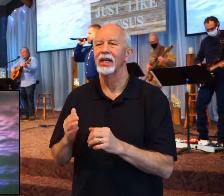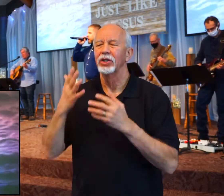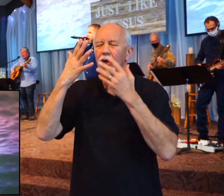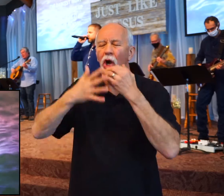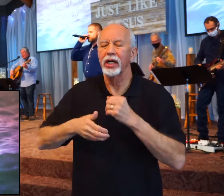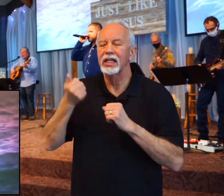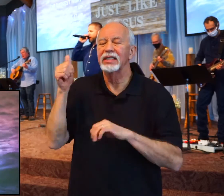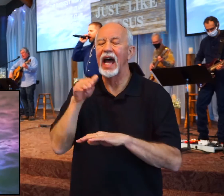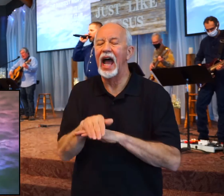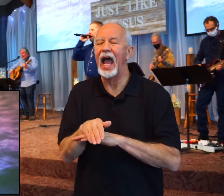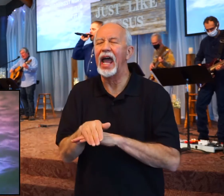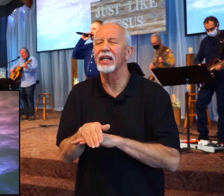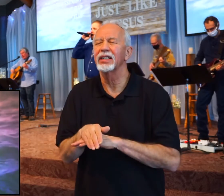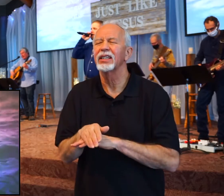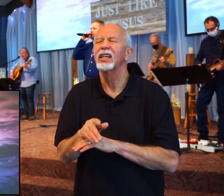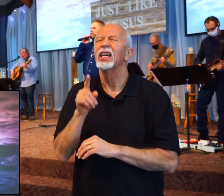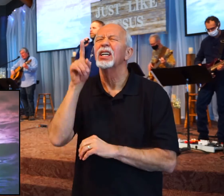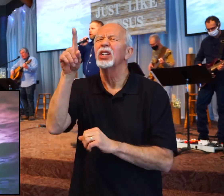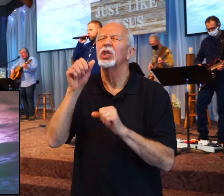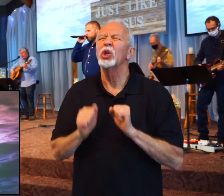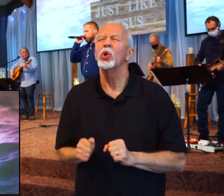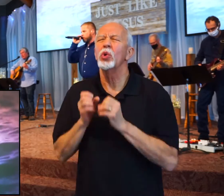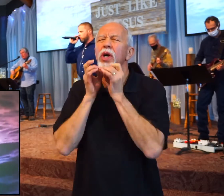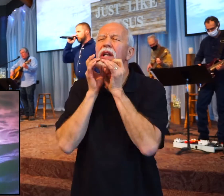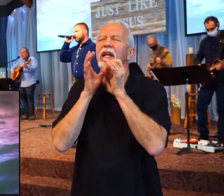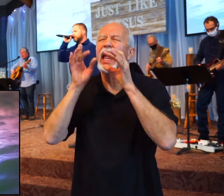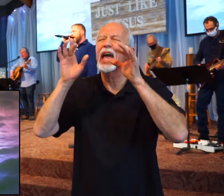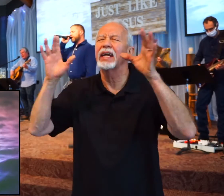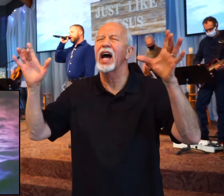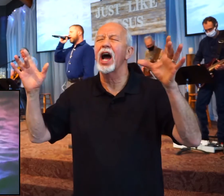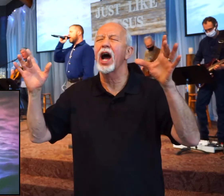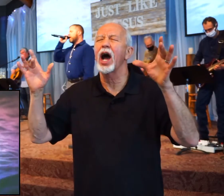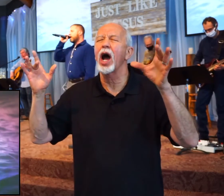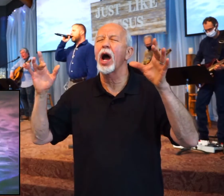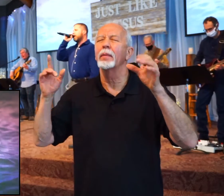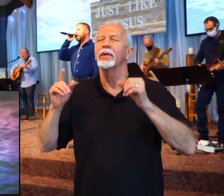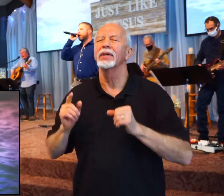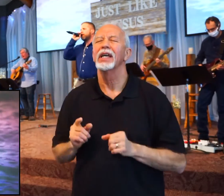The darkest night, you can light it